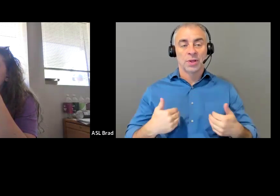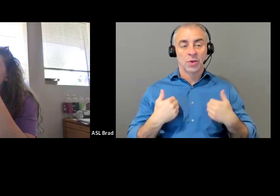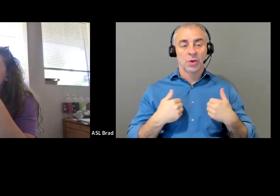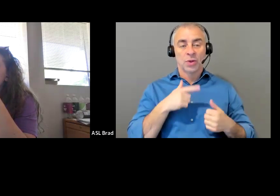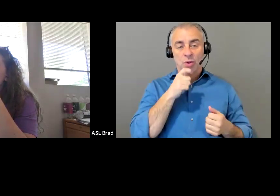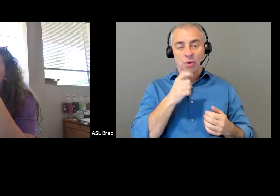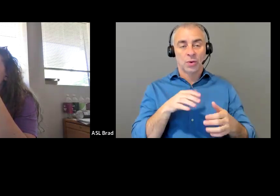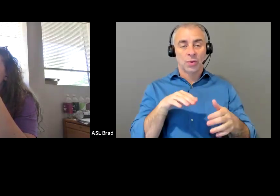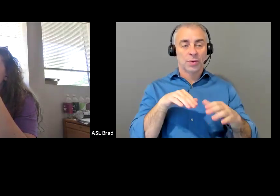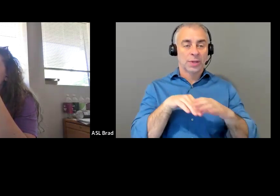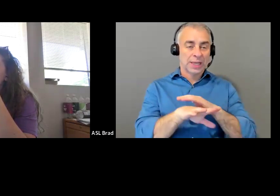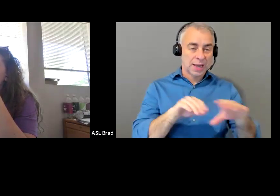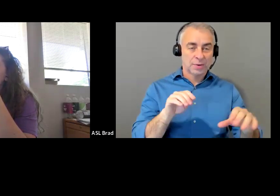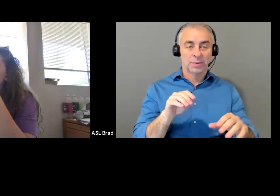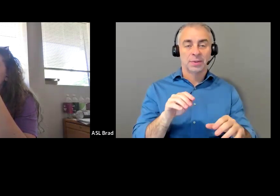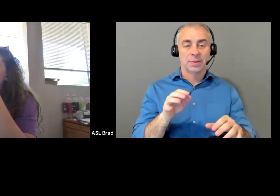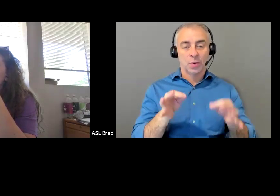the juvenile justice system?